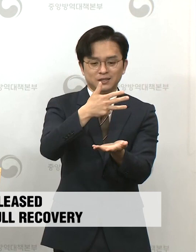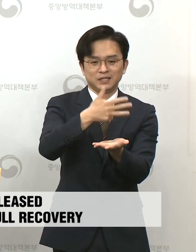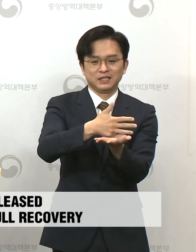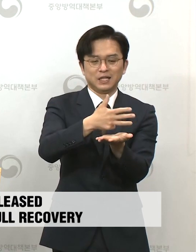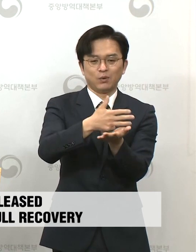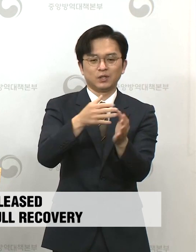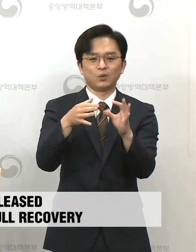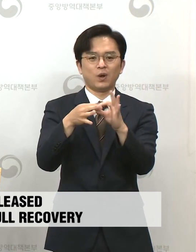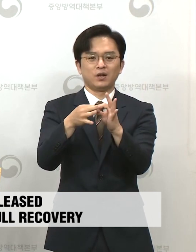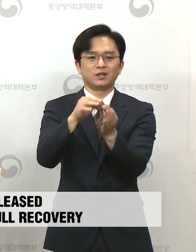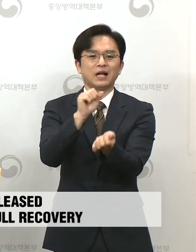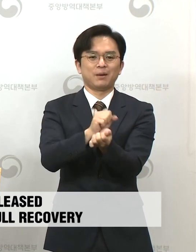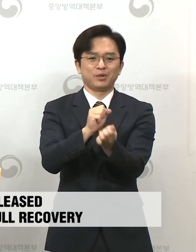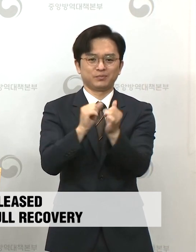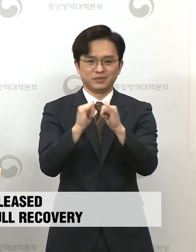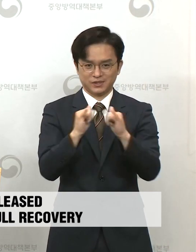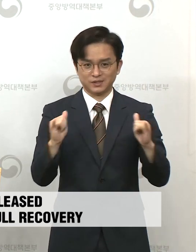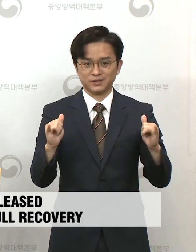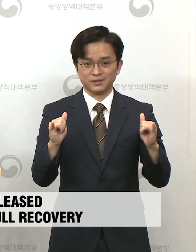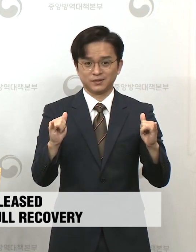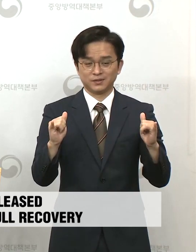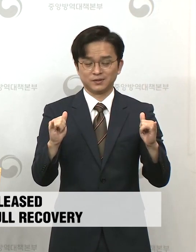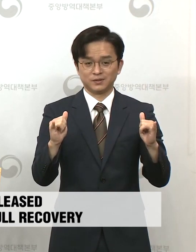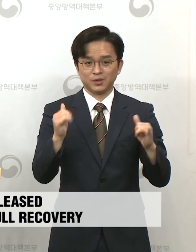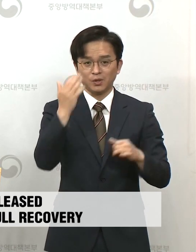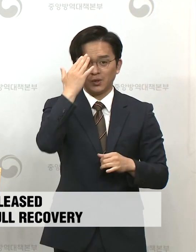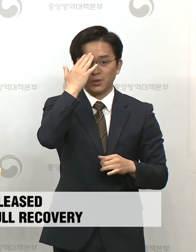were related to the Itaewon Club outbreak.